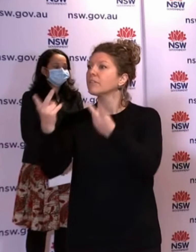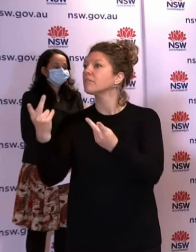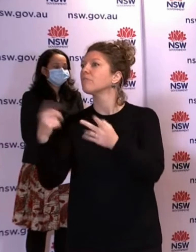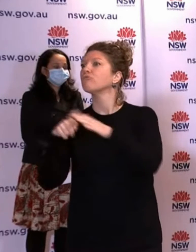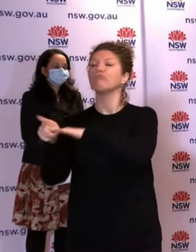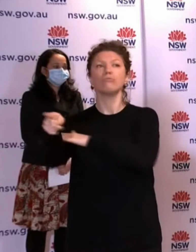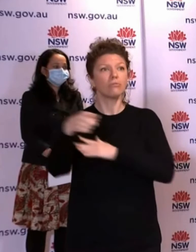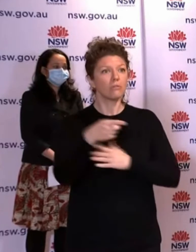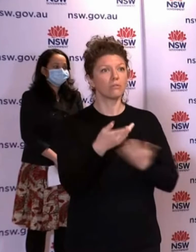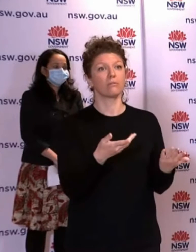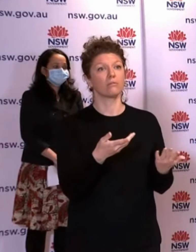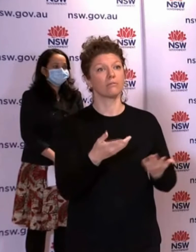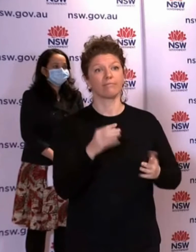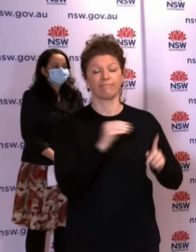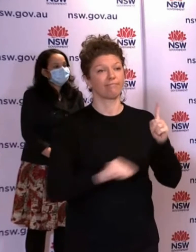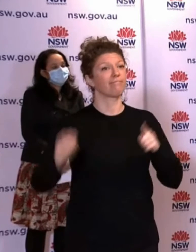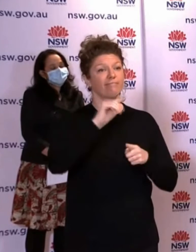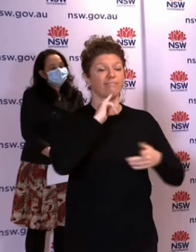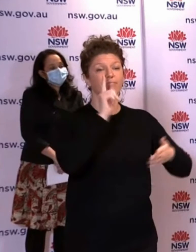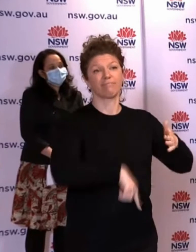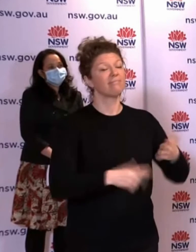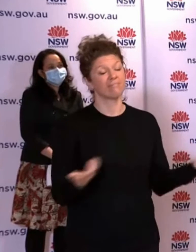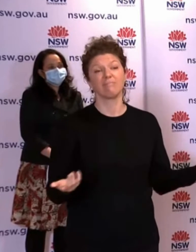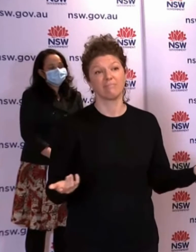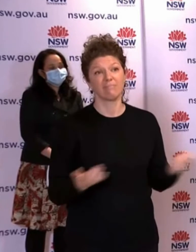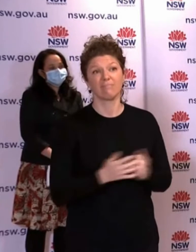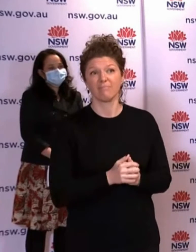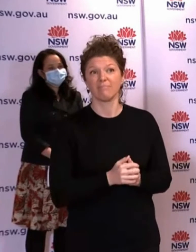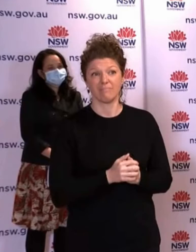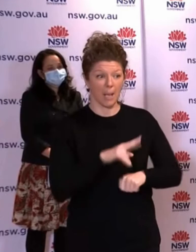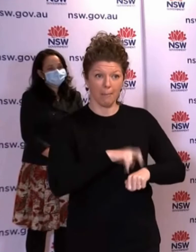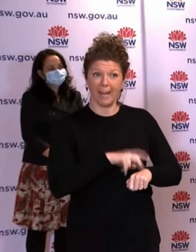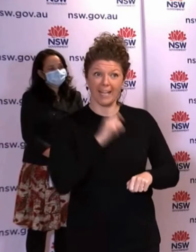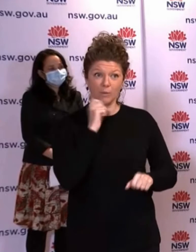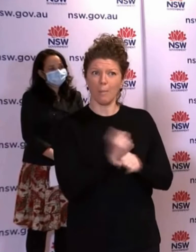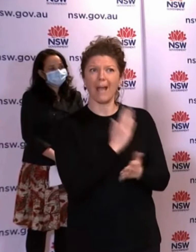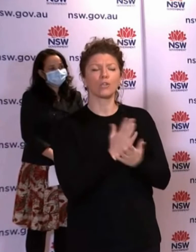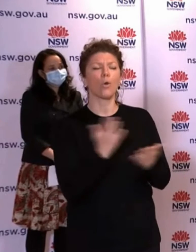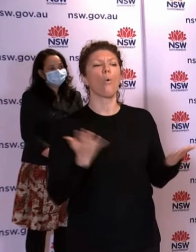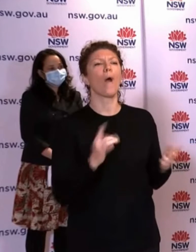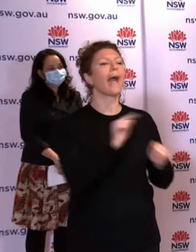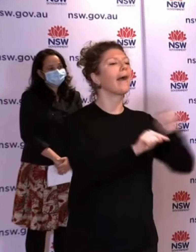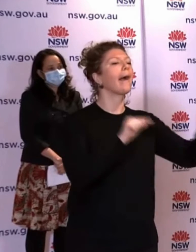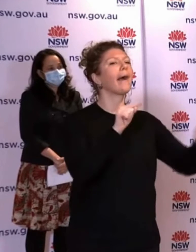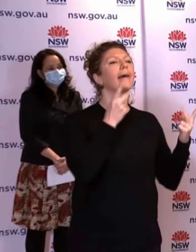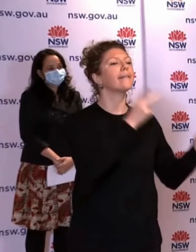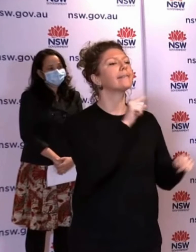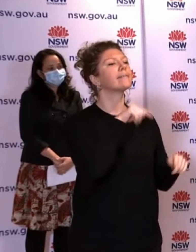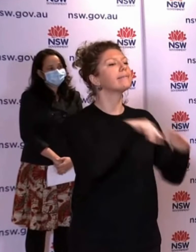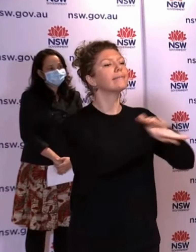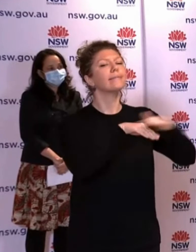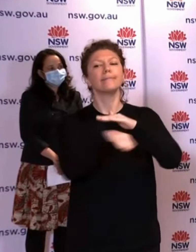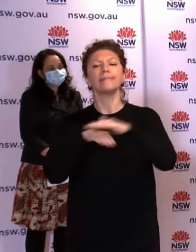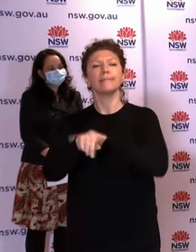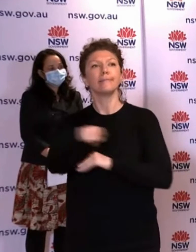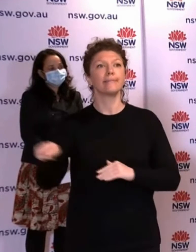reached, we will put that to the top of the list. Police will risk assess where they need to be, and that particular residence with those 4